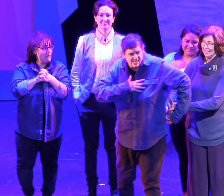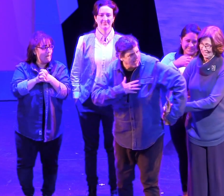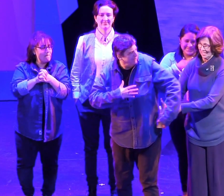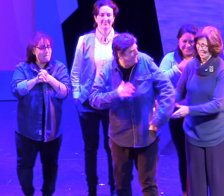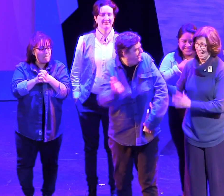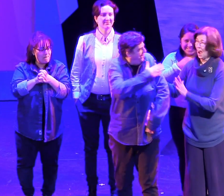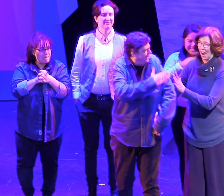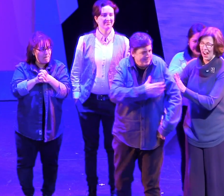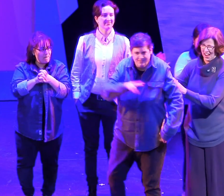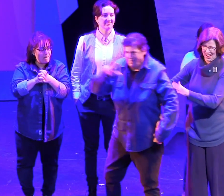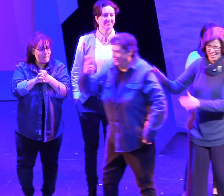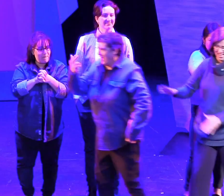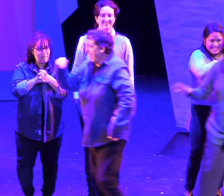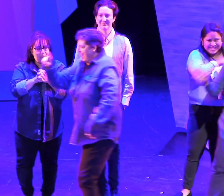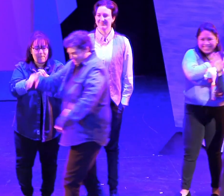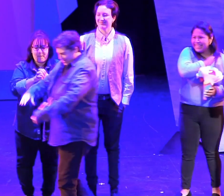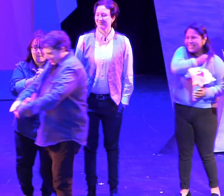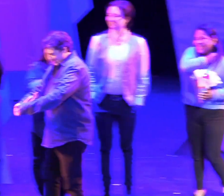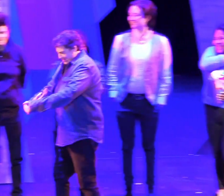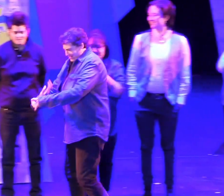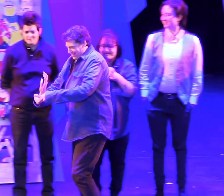these paintings. Oh, jeez.